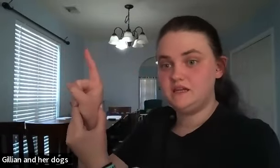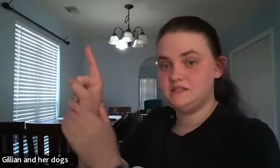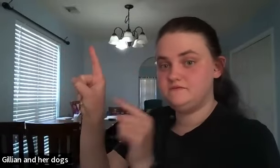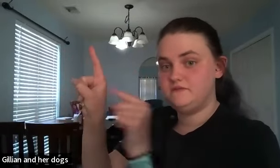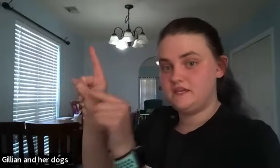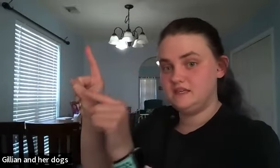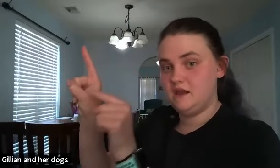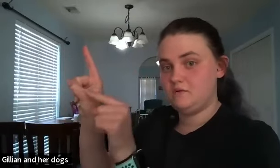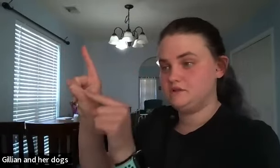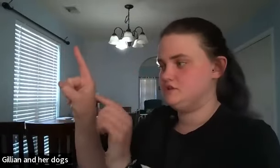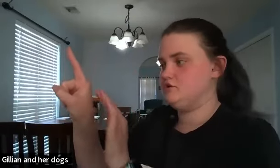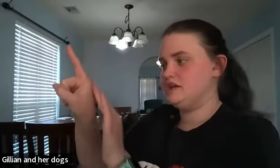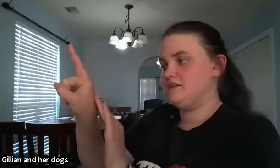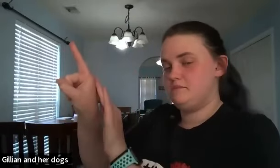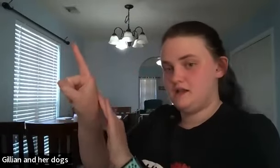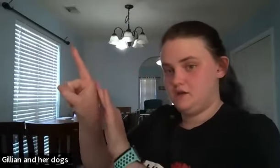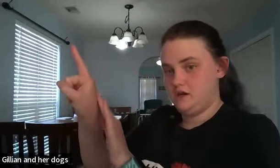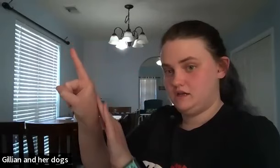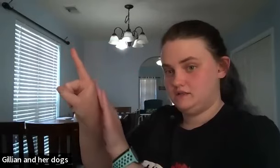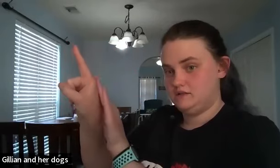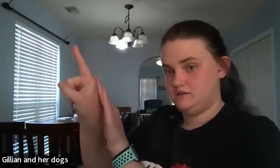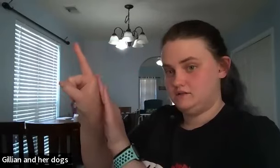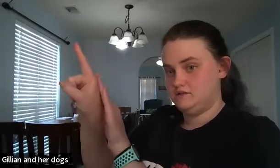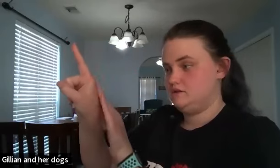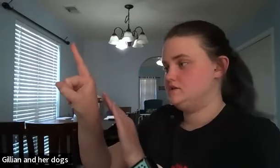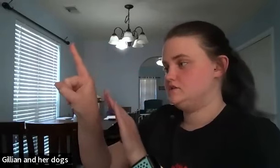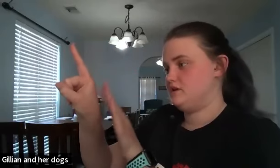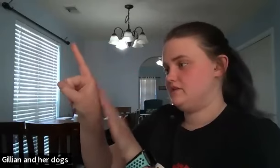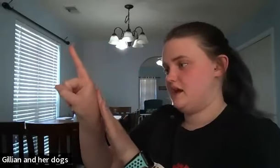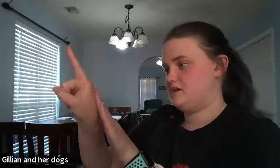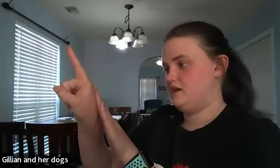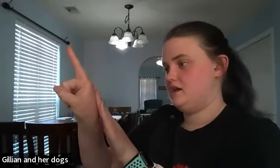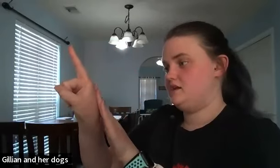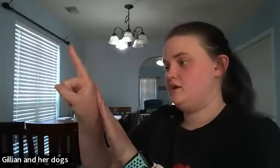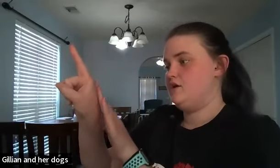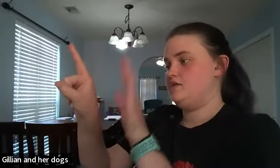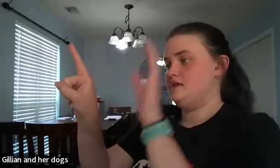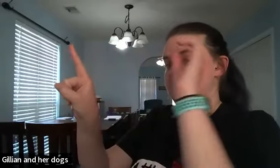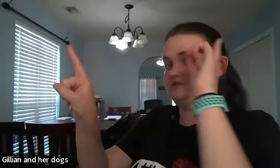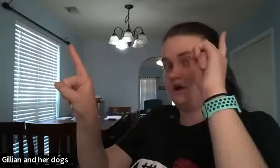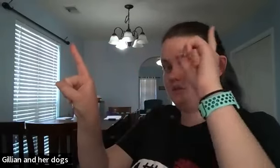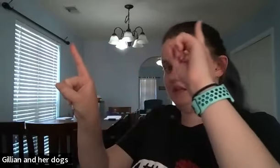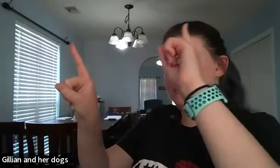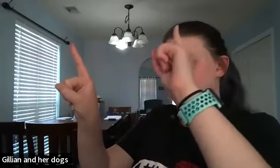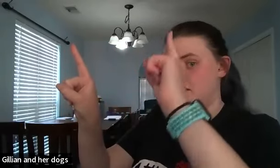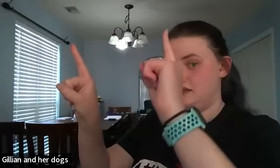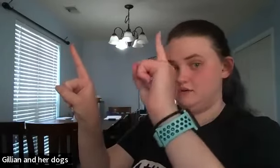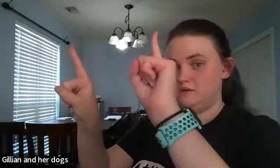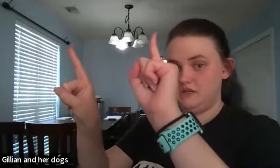is facing outward. So you're looking at the back of your hand. So look at the back of your hand. Then your dominant is going to be